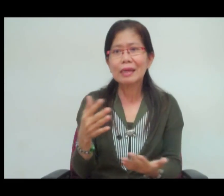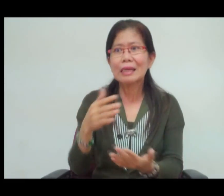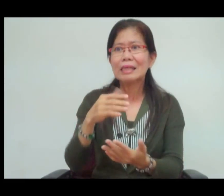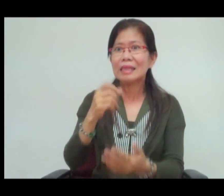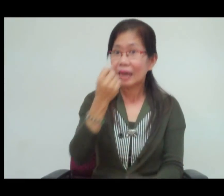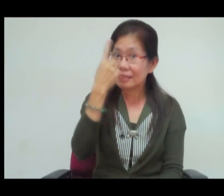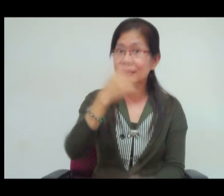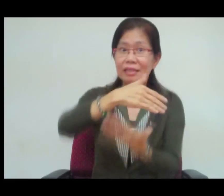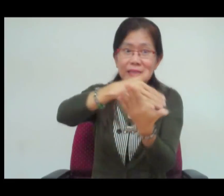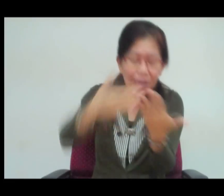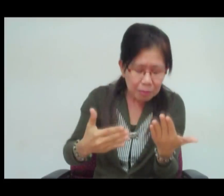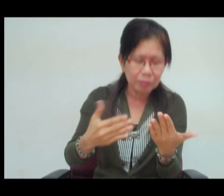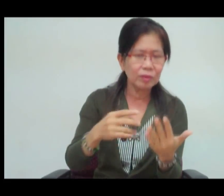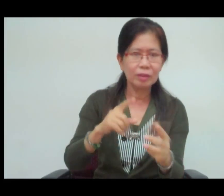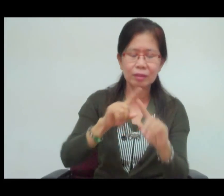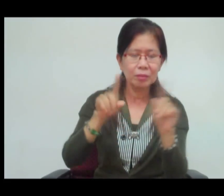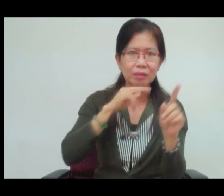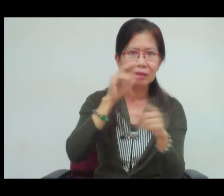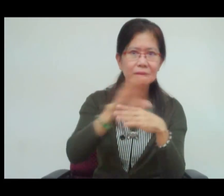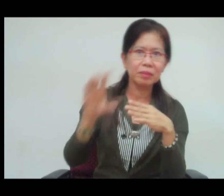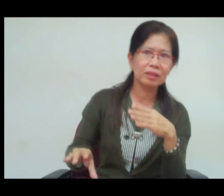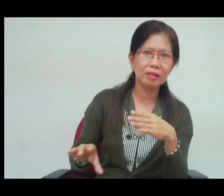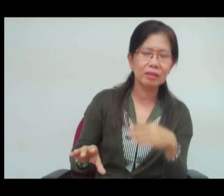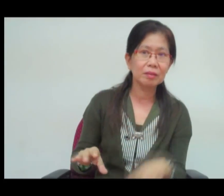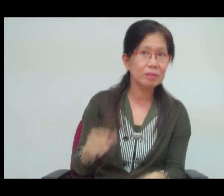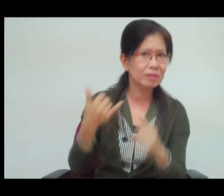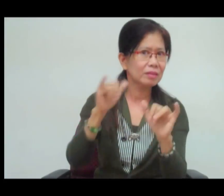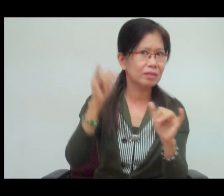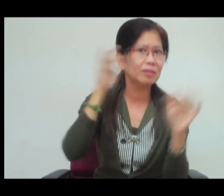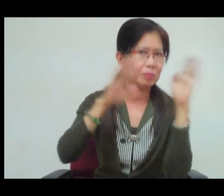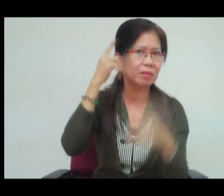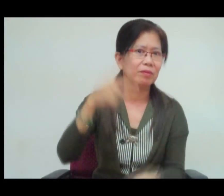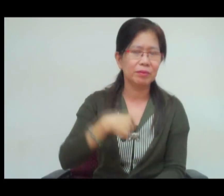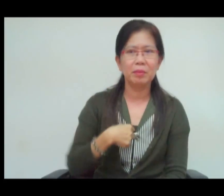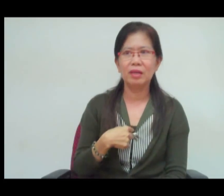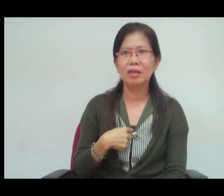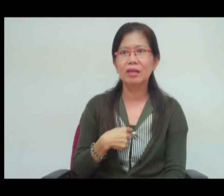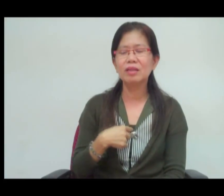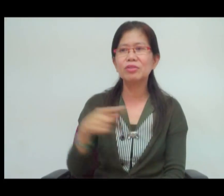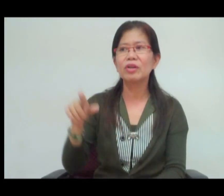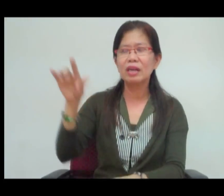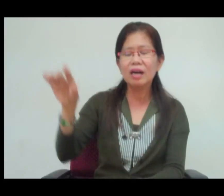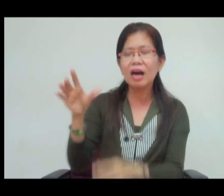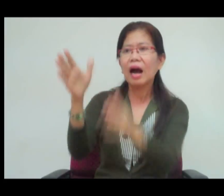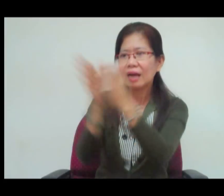They understand some, but not completely. It's still a problem for me. So I asked one